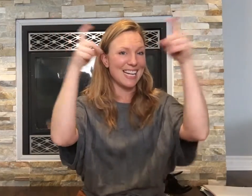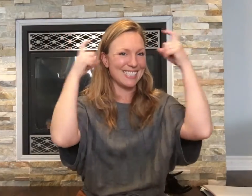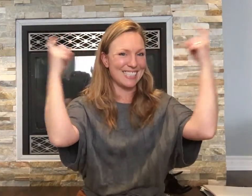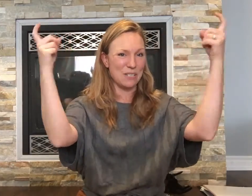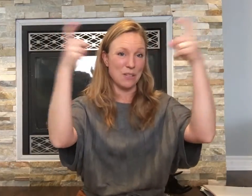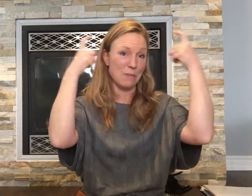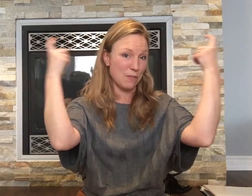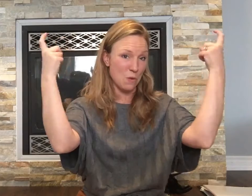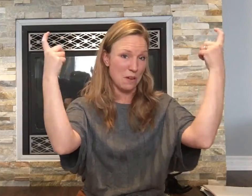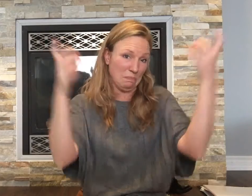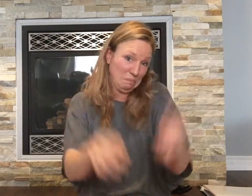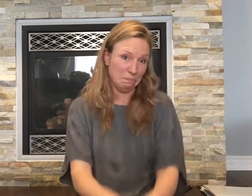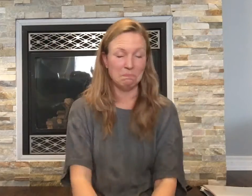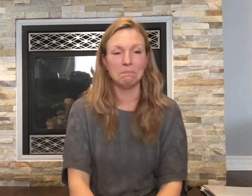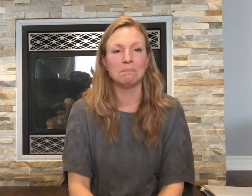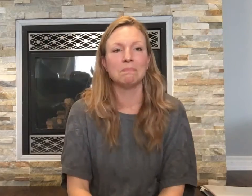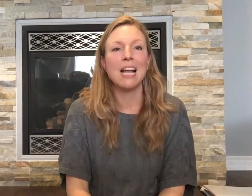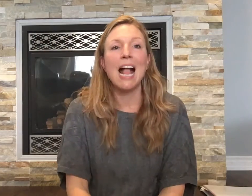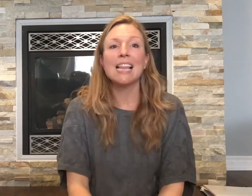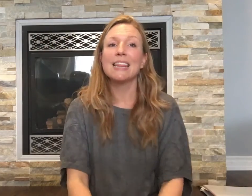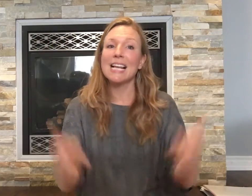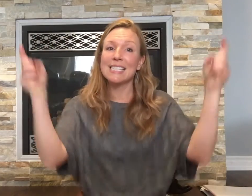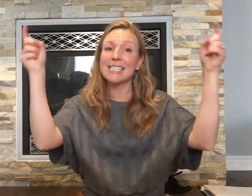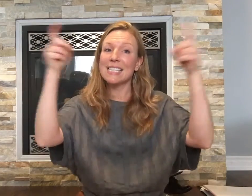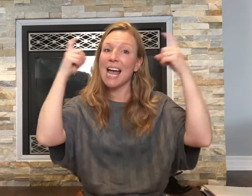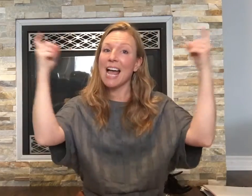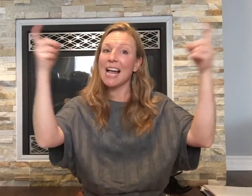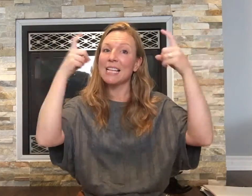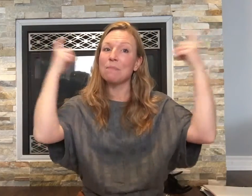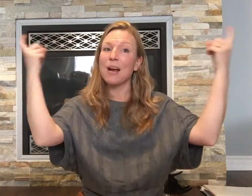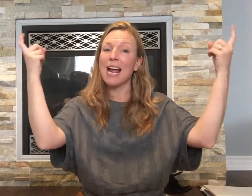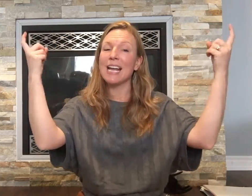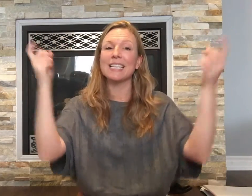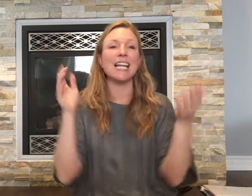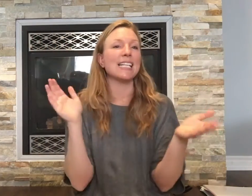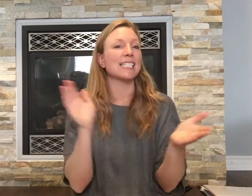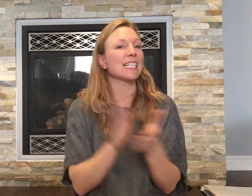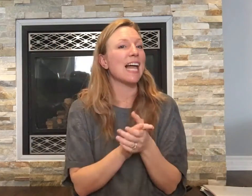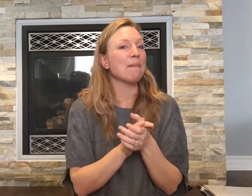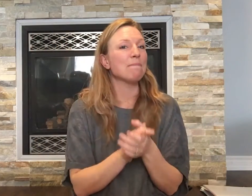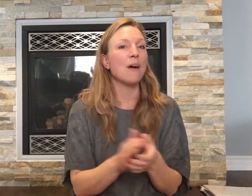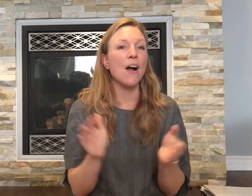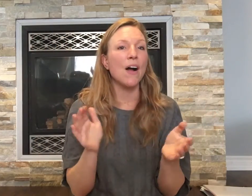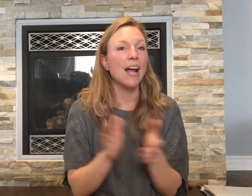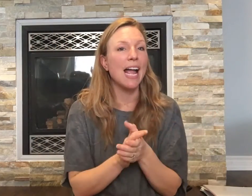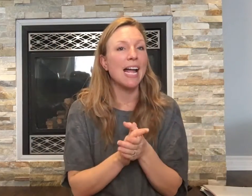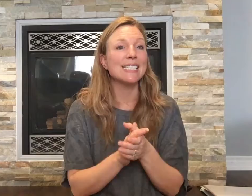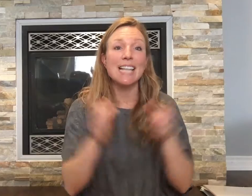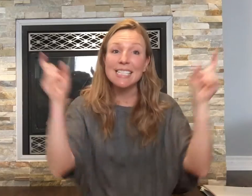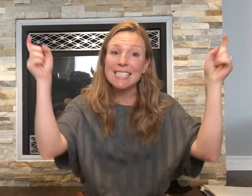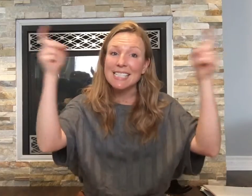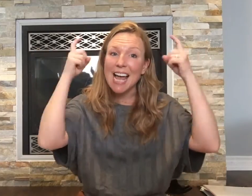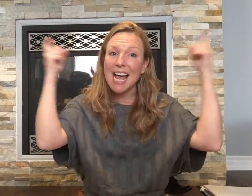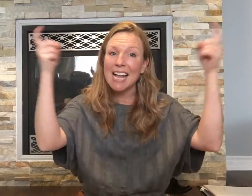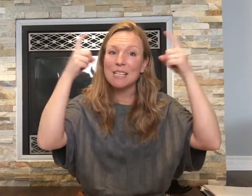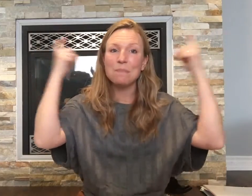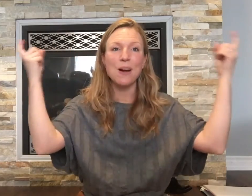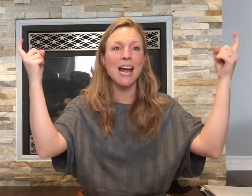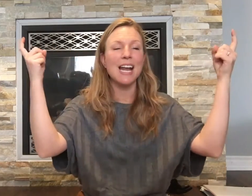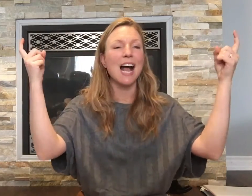celebrate. Two of them if you want. Let's celebrate. Let's clap our hands. Let's celebrate. I'm